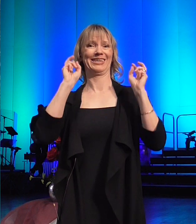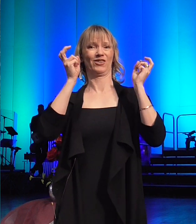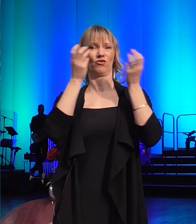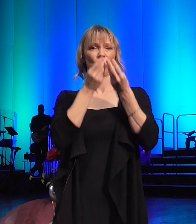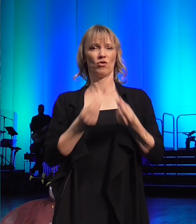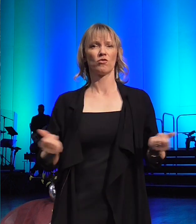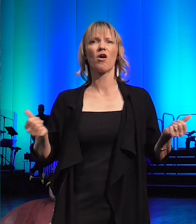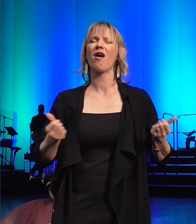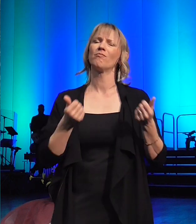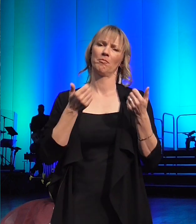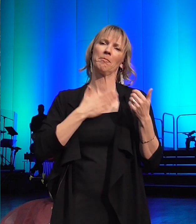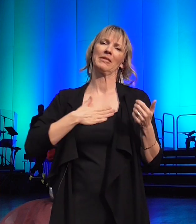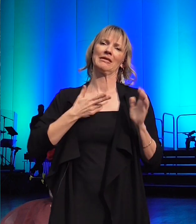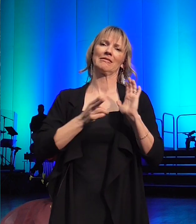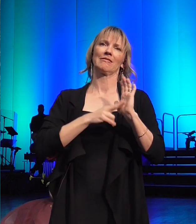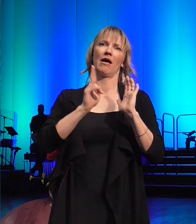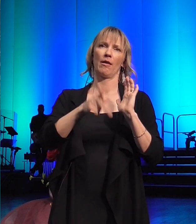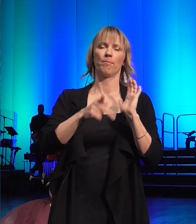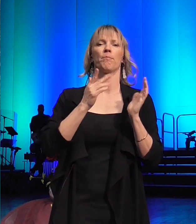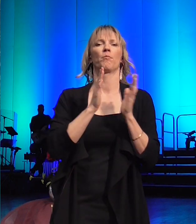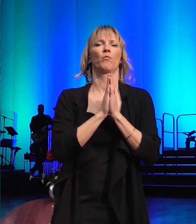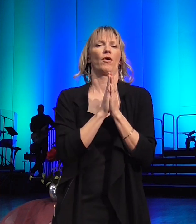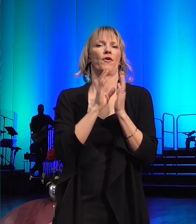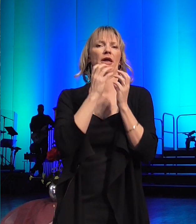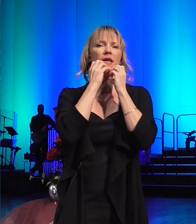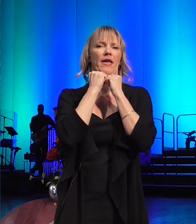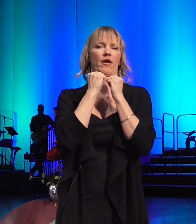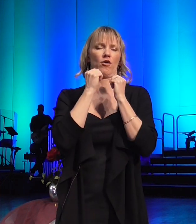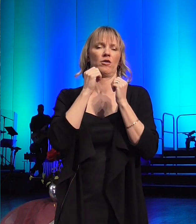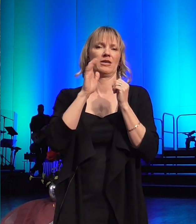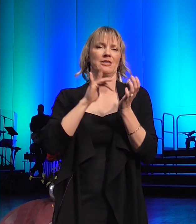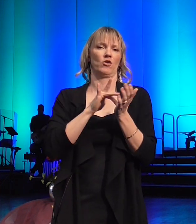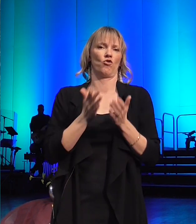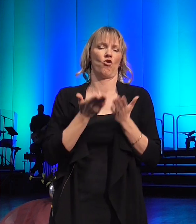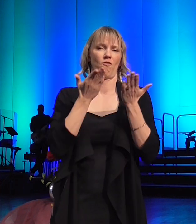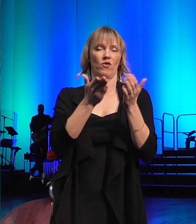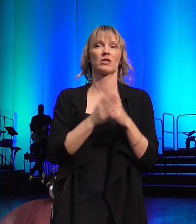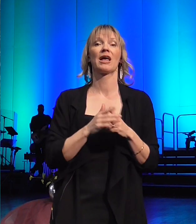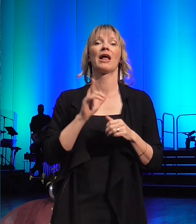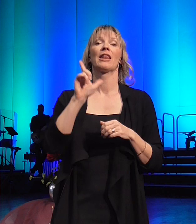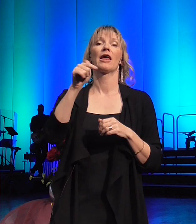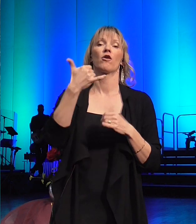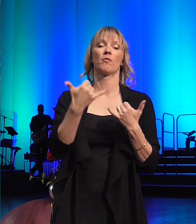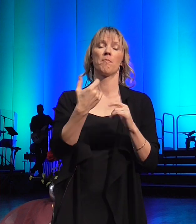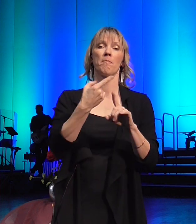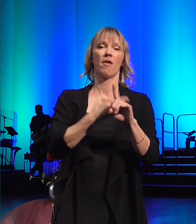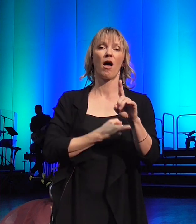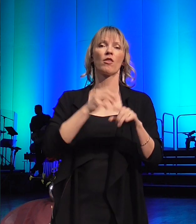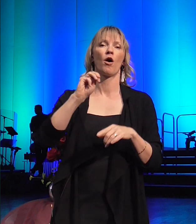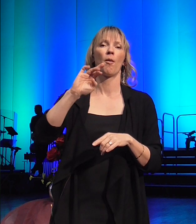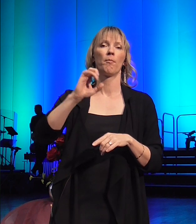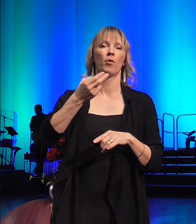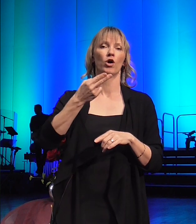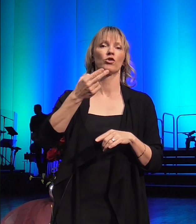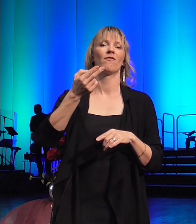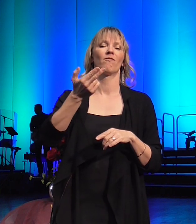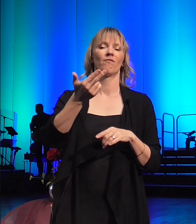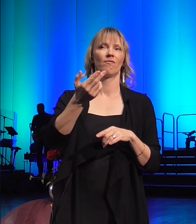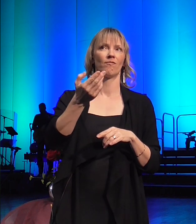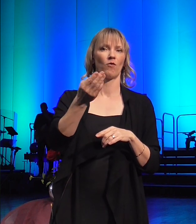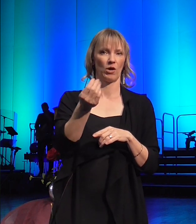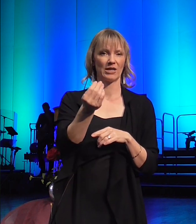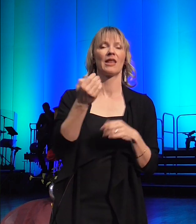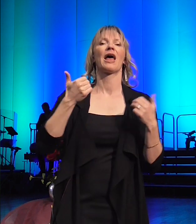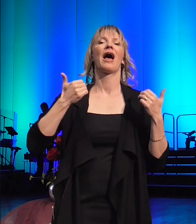It's a wonderful class that our prayer and care center offers. And later on this month, starting on March 14th, we've got a Celtic